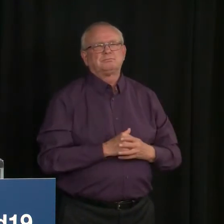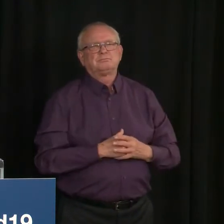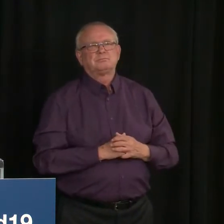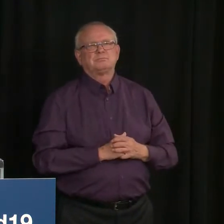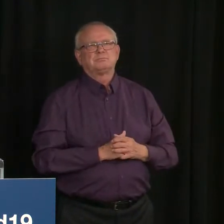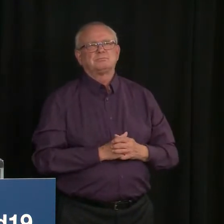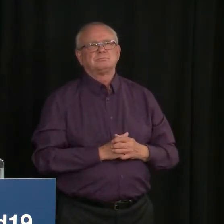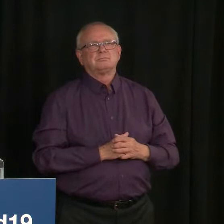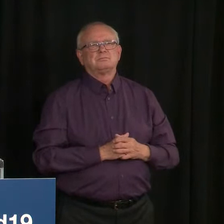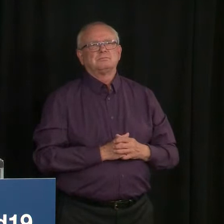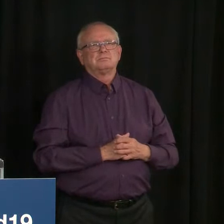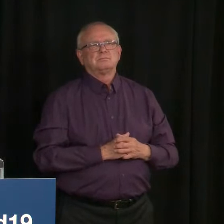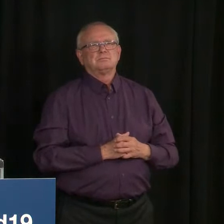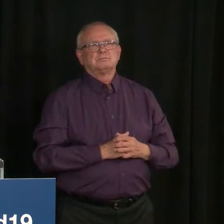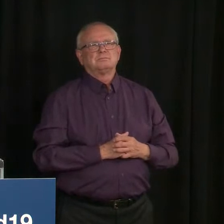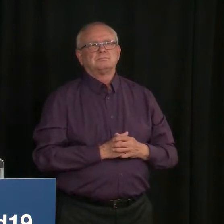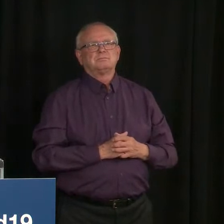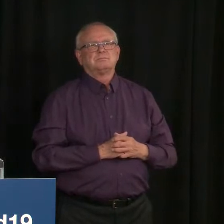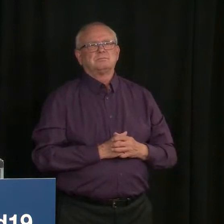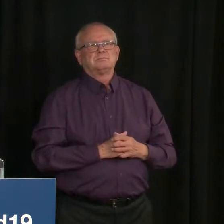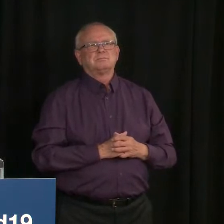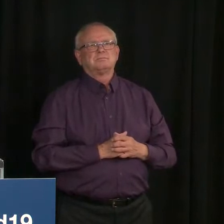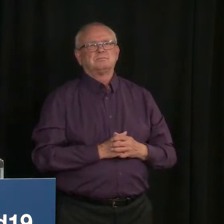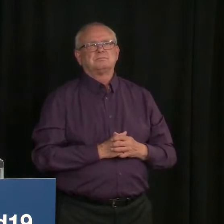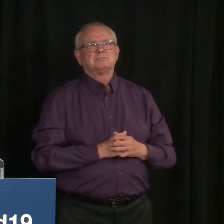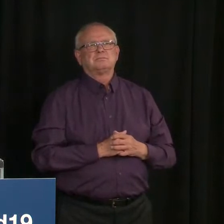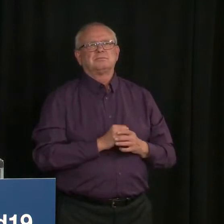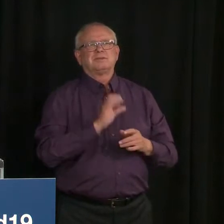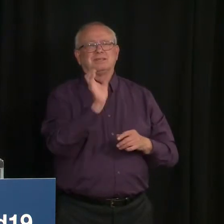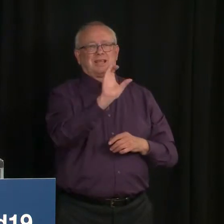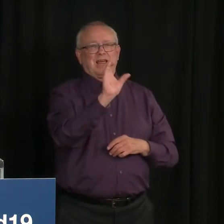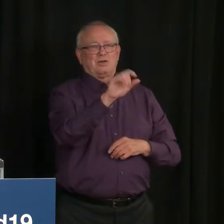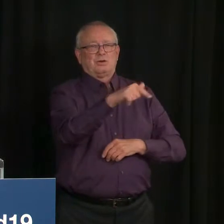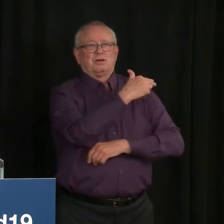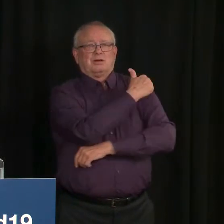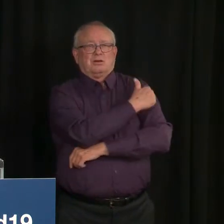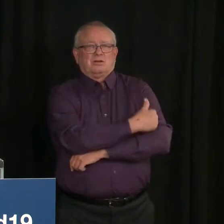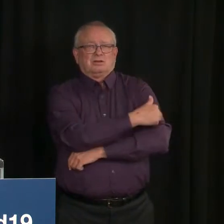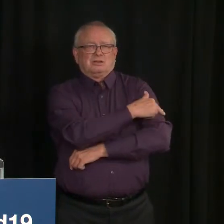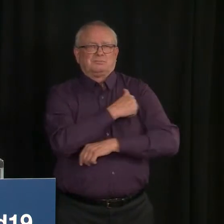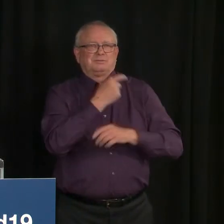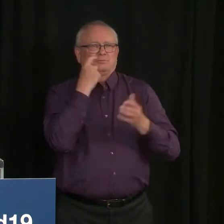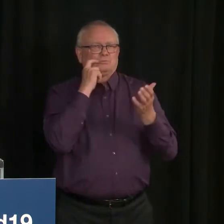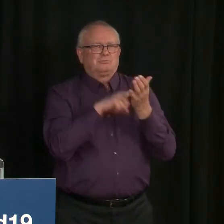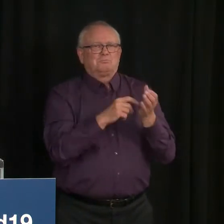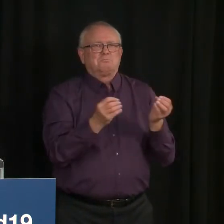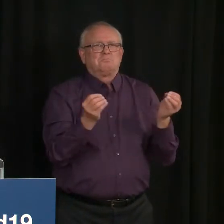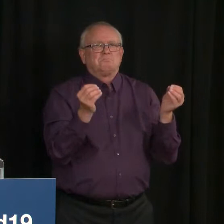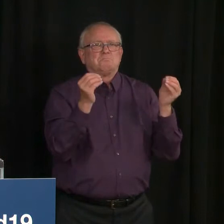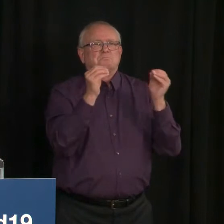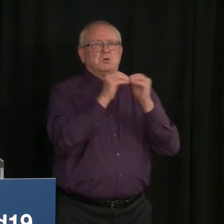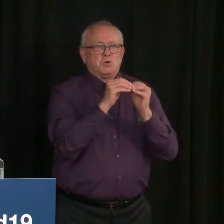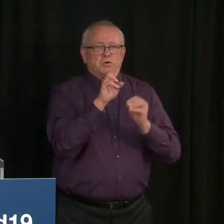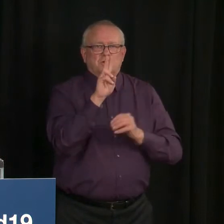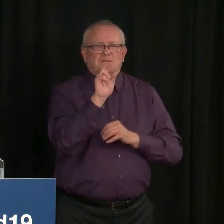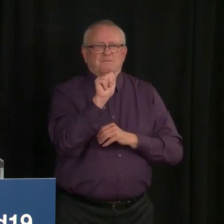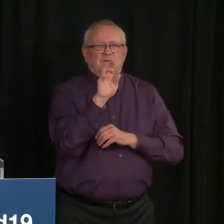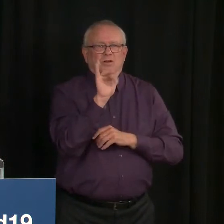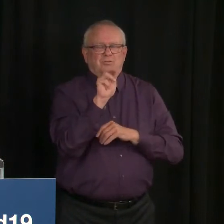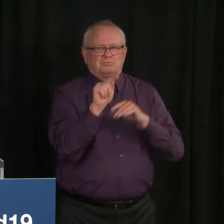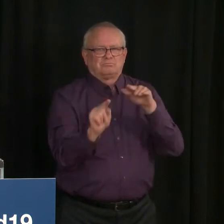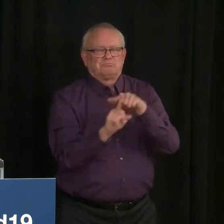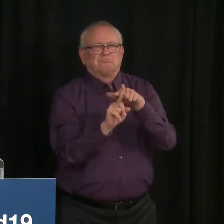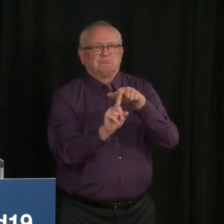cases of the Delta variant in Calgary hospitals, and what more can be done to prevent further spread. It's interesting,